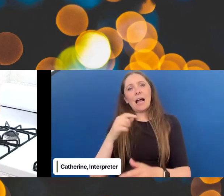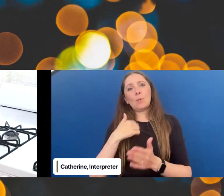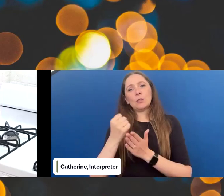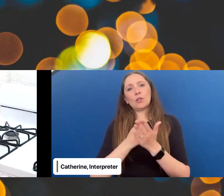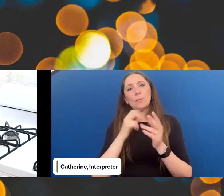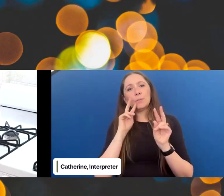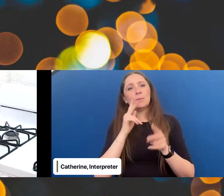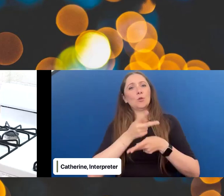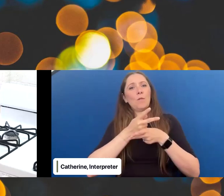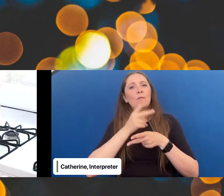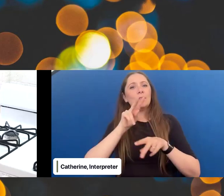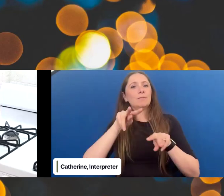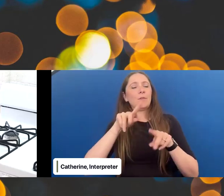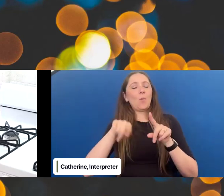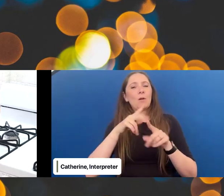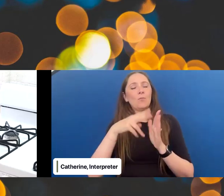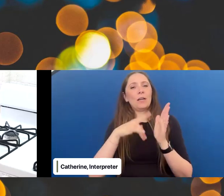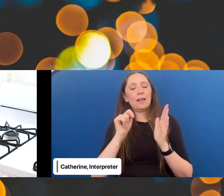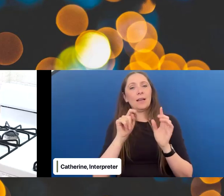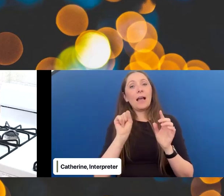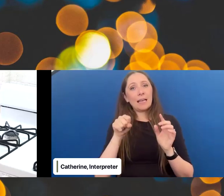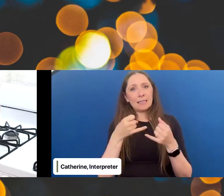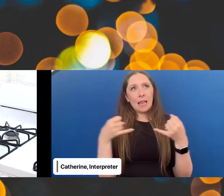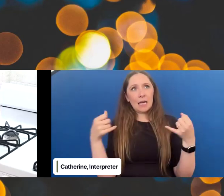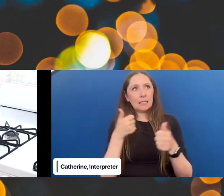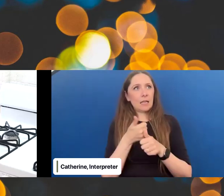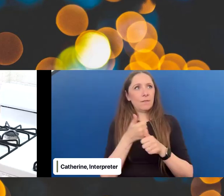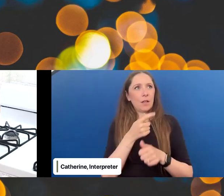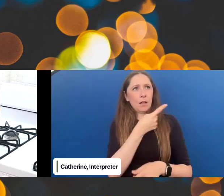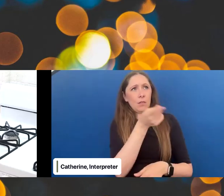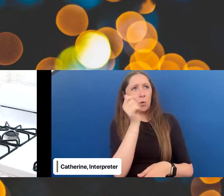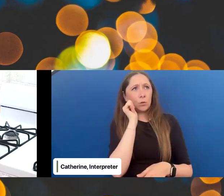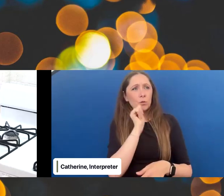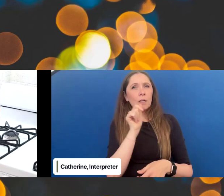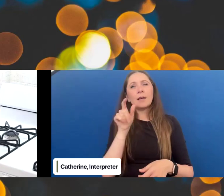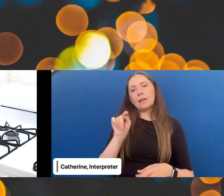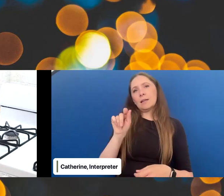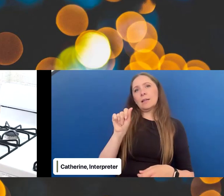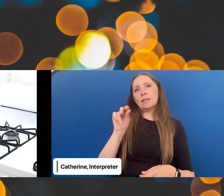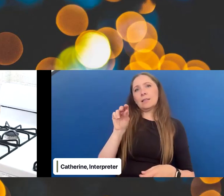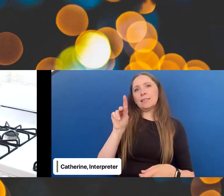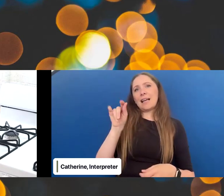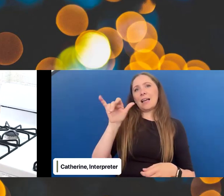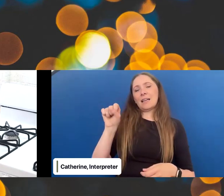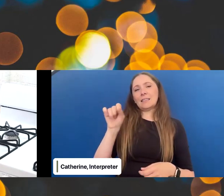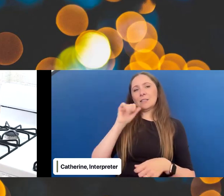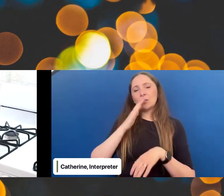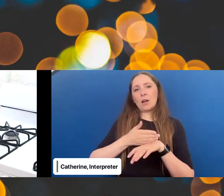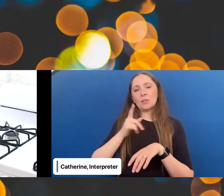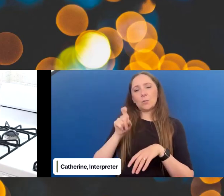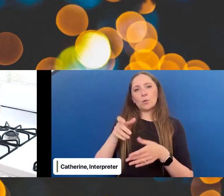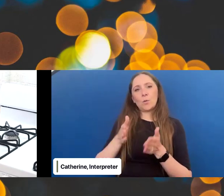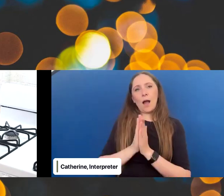who was reading with them. And yes, the line was those girls were supposed to, Taika's daughters were supposed to ask, the urchins were supposed to